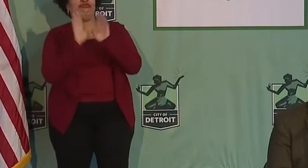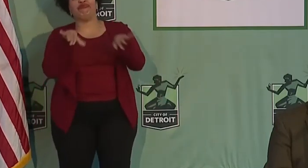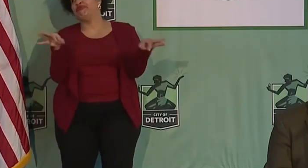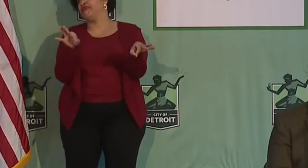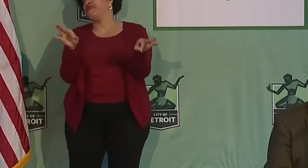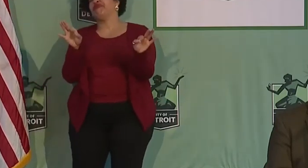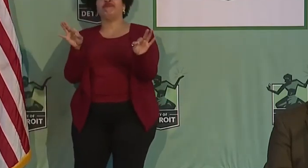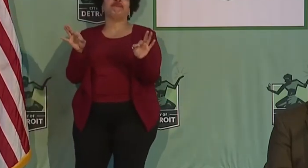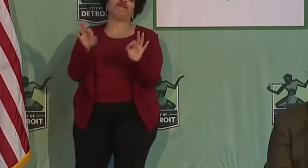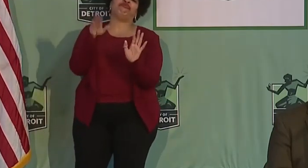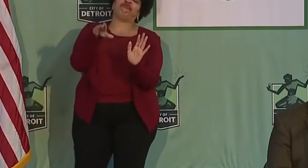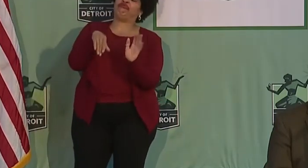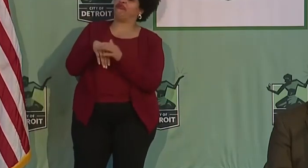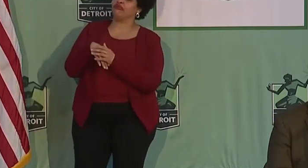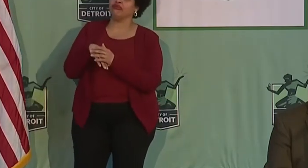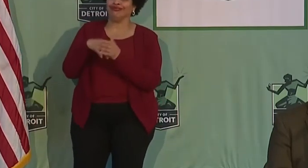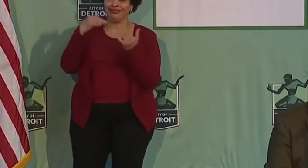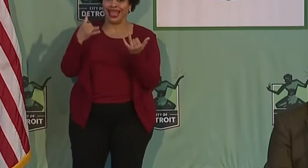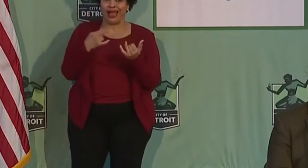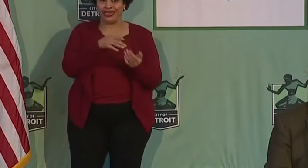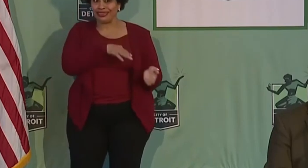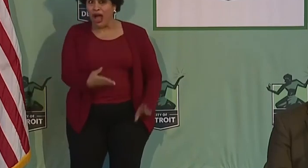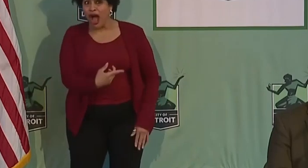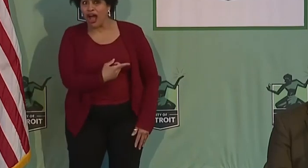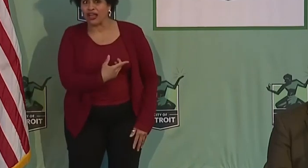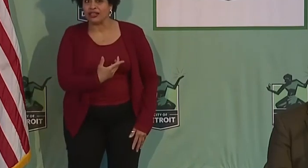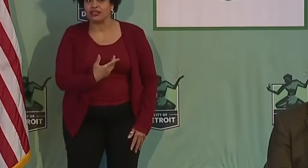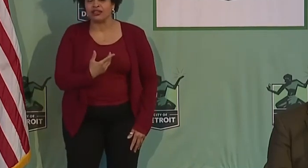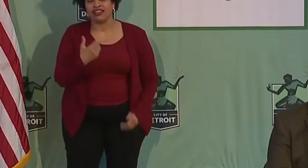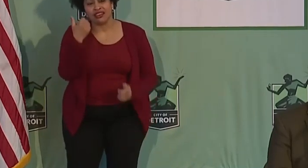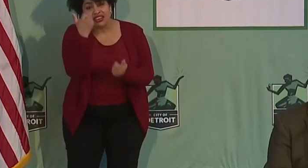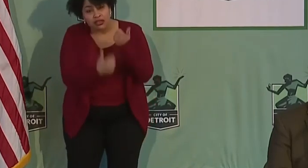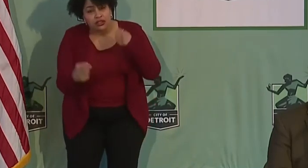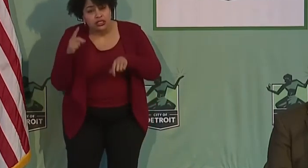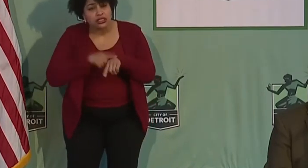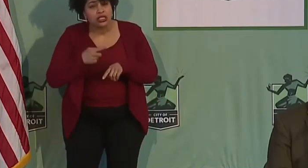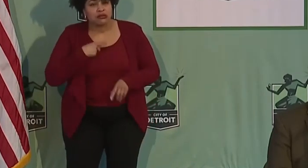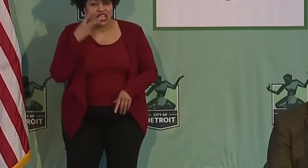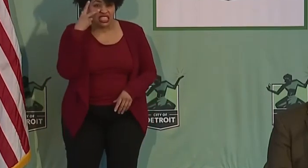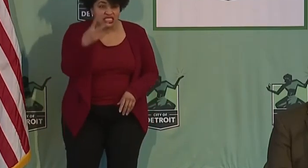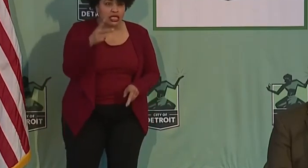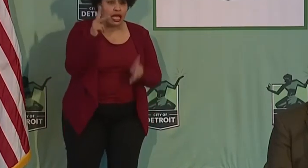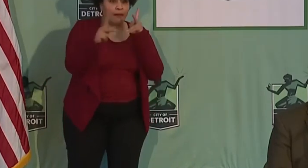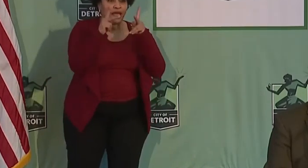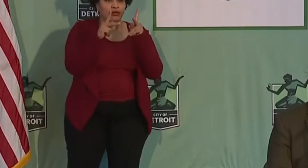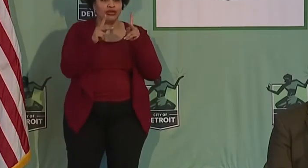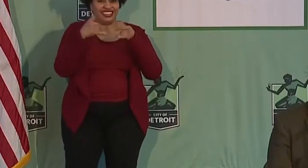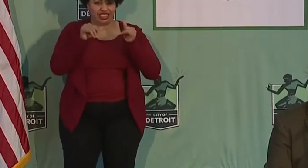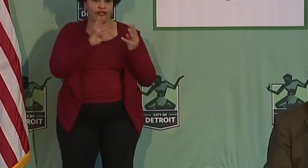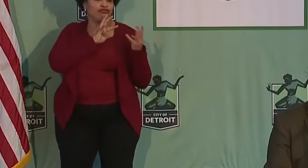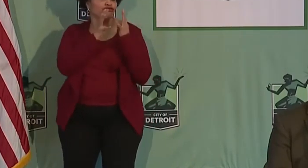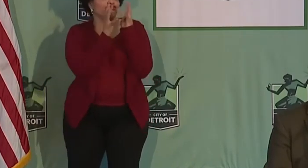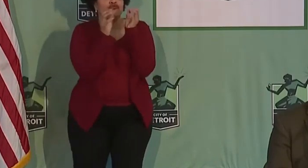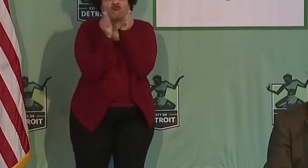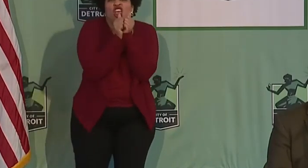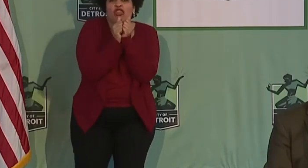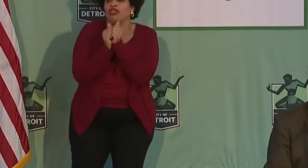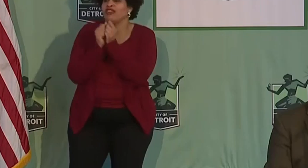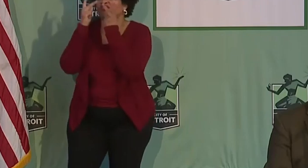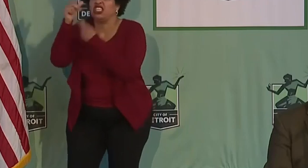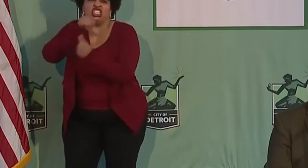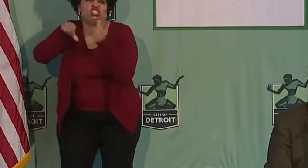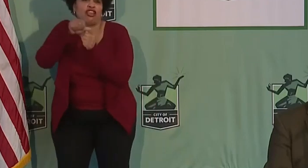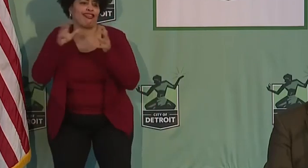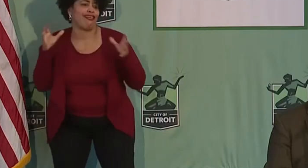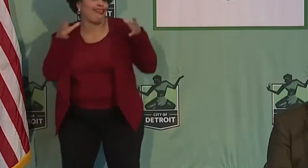seriously, and now he's gone. And every time I see images of a group of people still clustering in this city or this